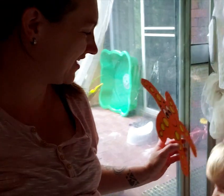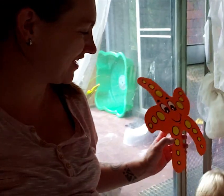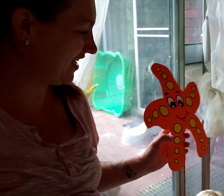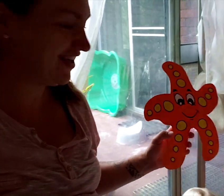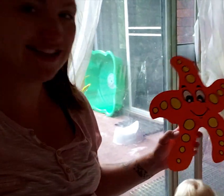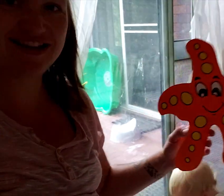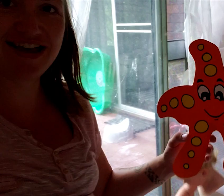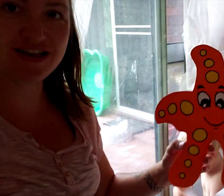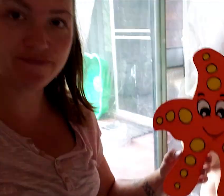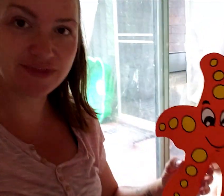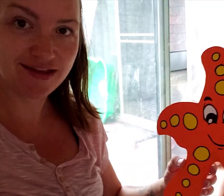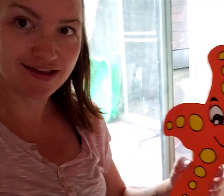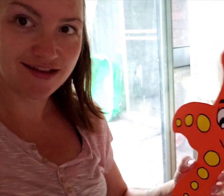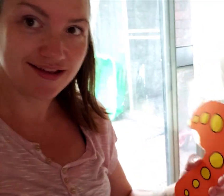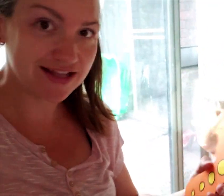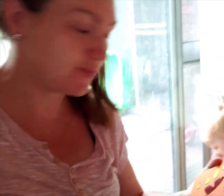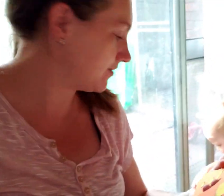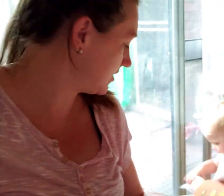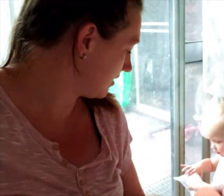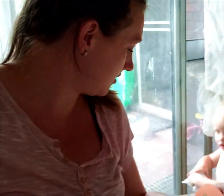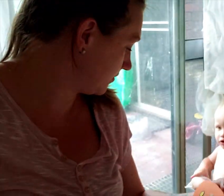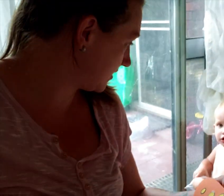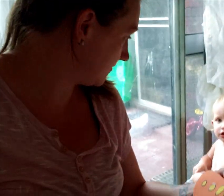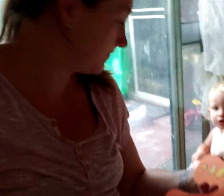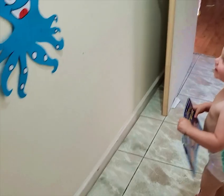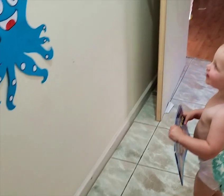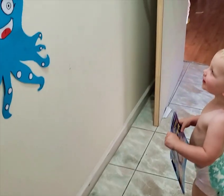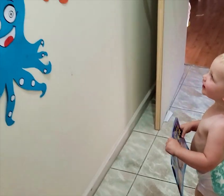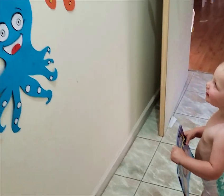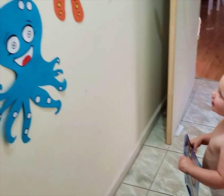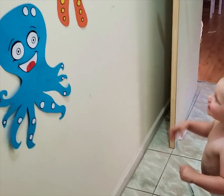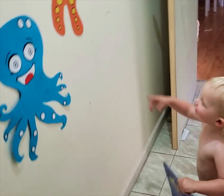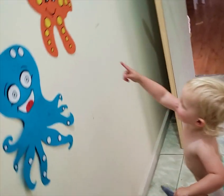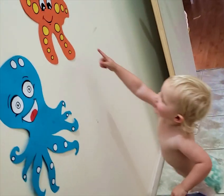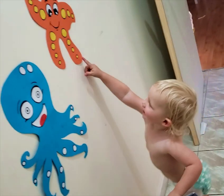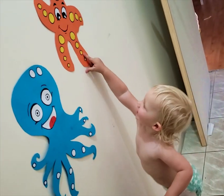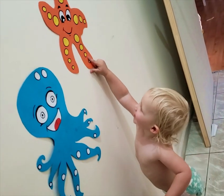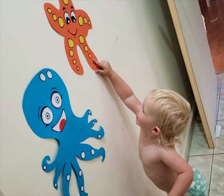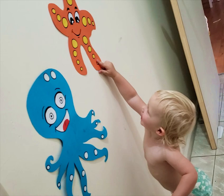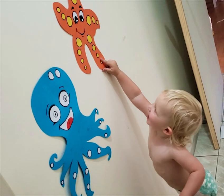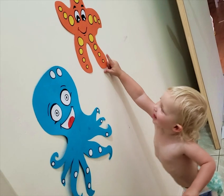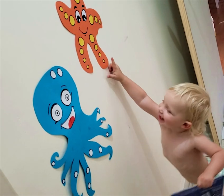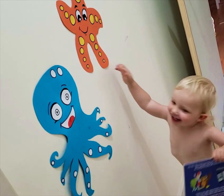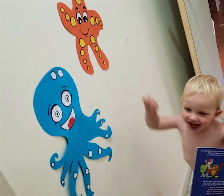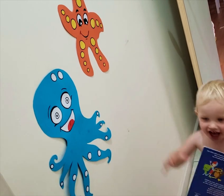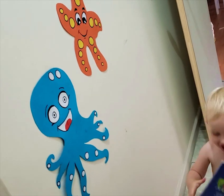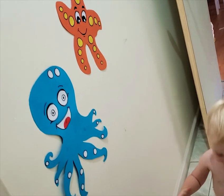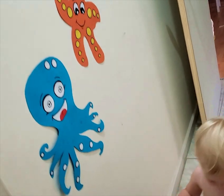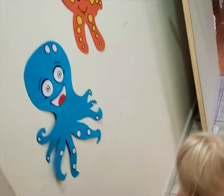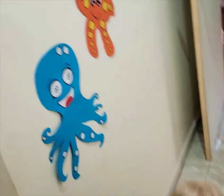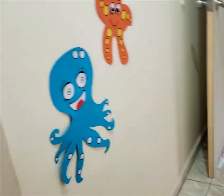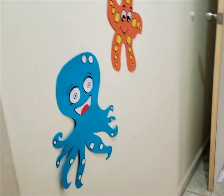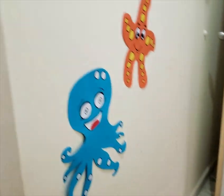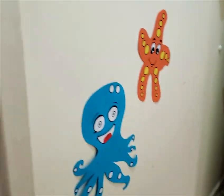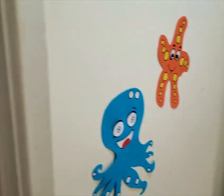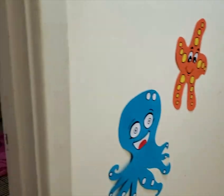Yeah? Do you like it? Let's put it into the octopus. Where's the starfish? There. With